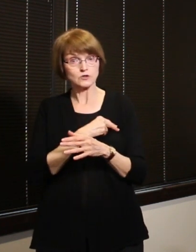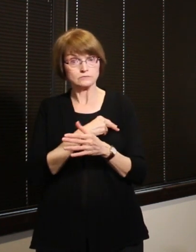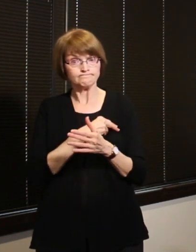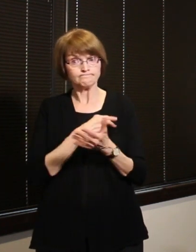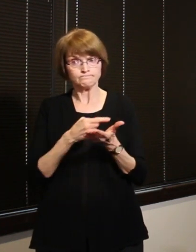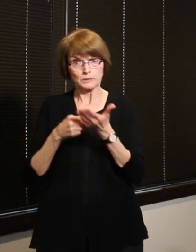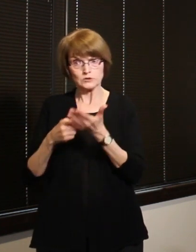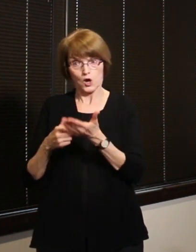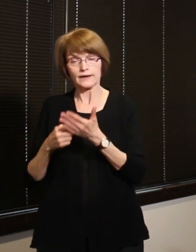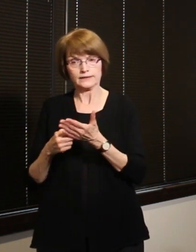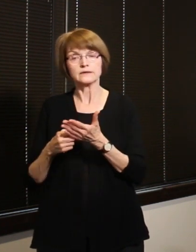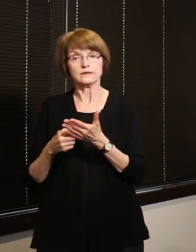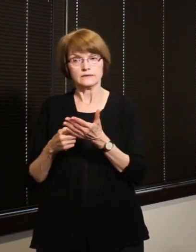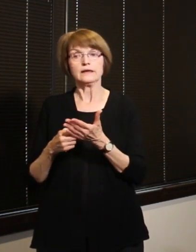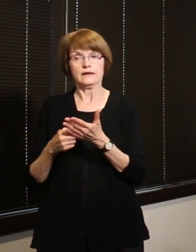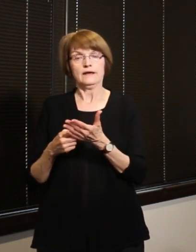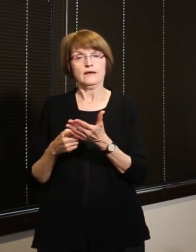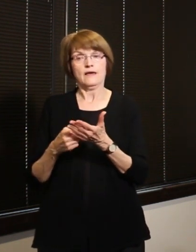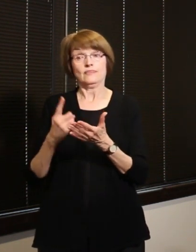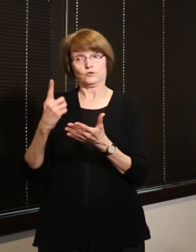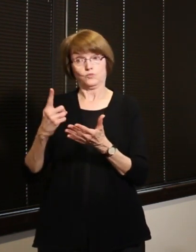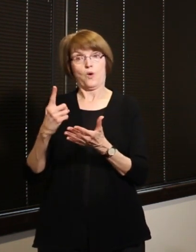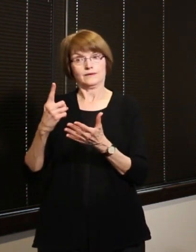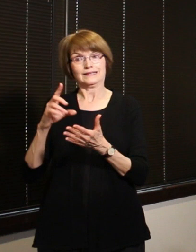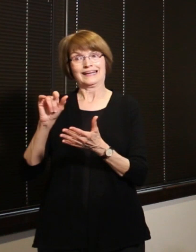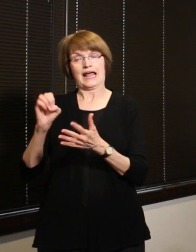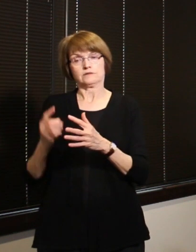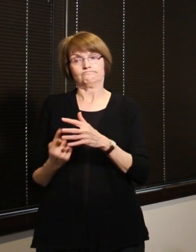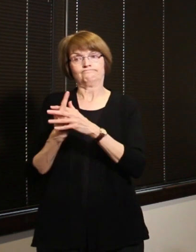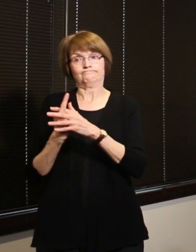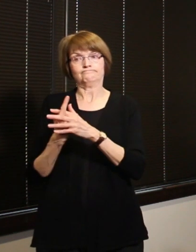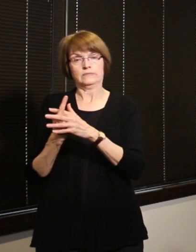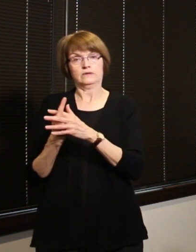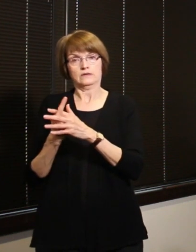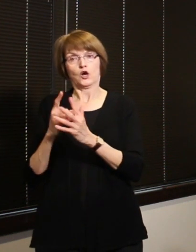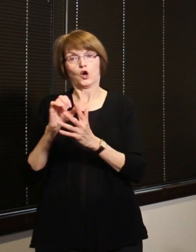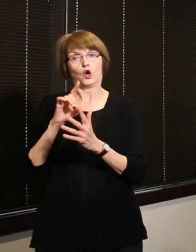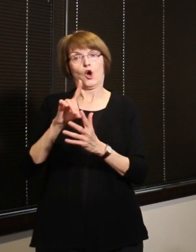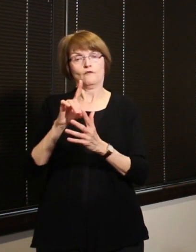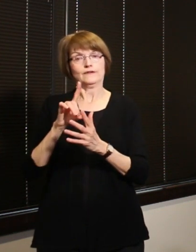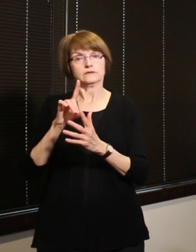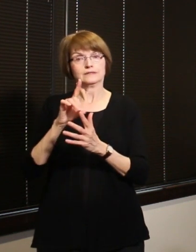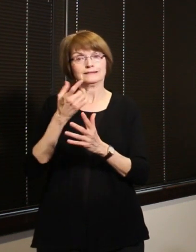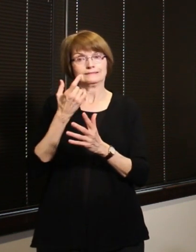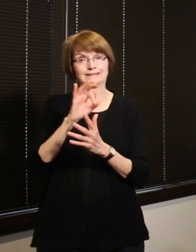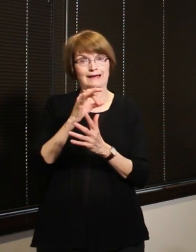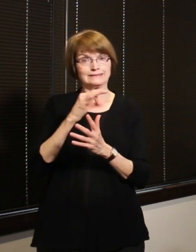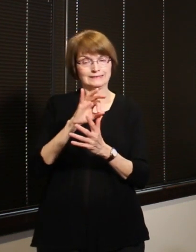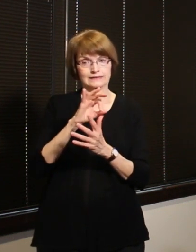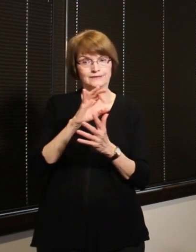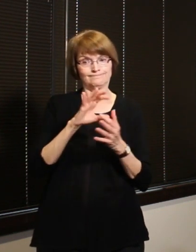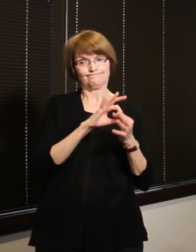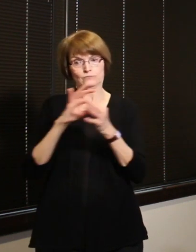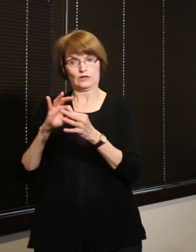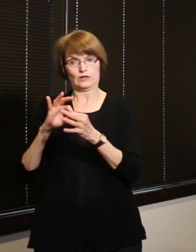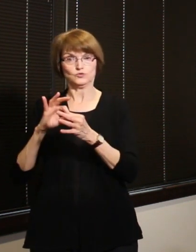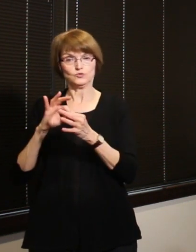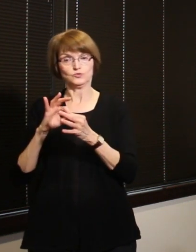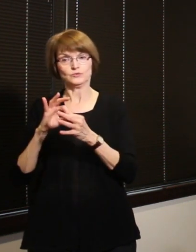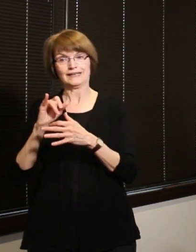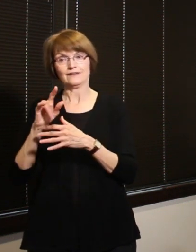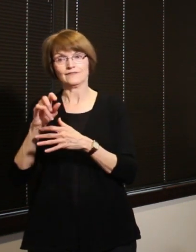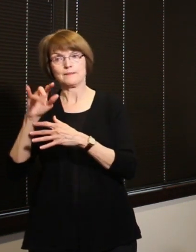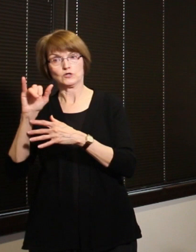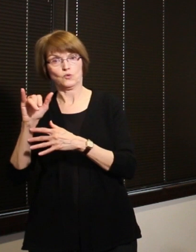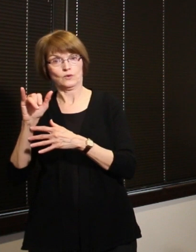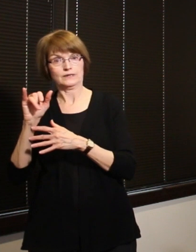case with a COVID-related systemic inflammatory syndrome. So a word